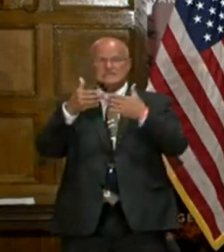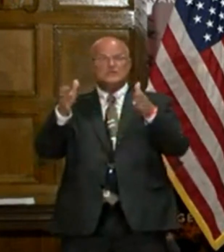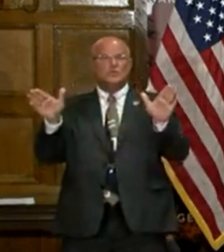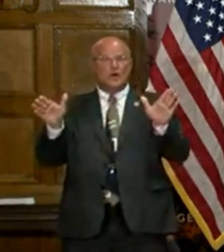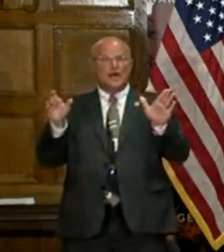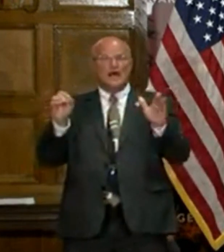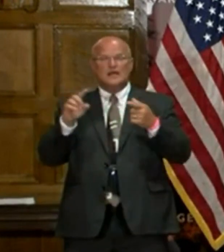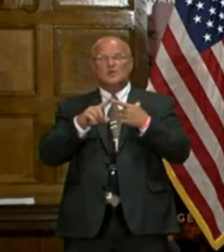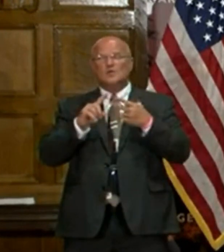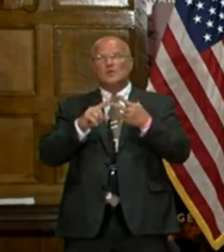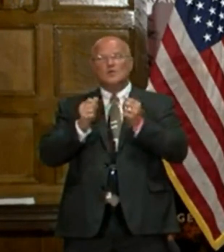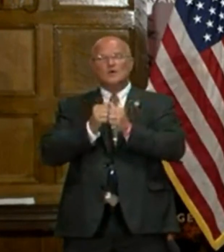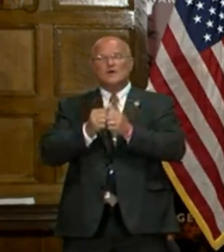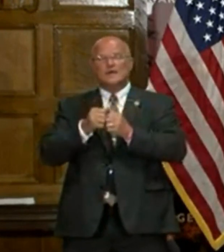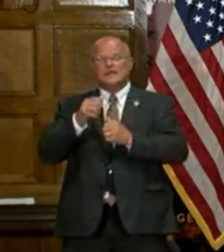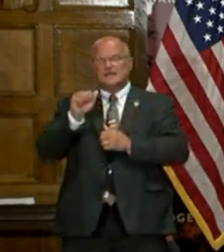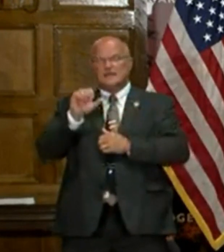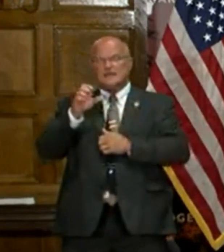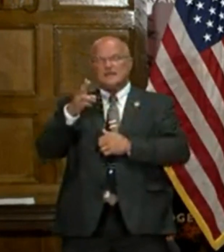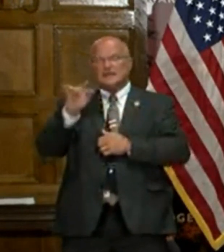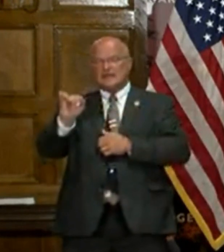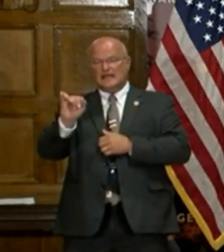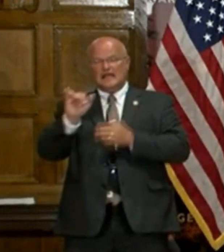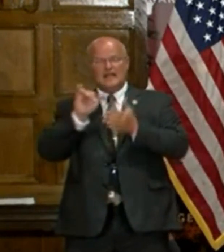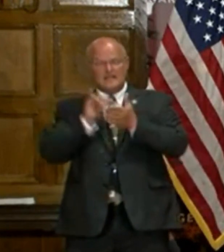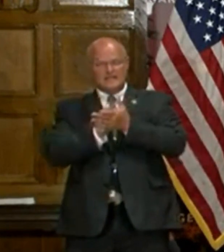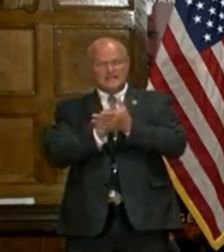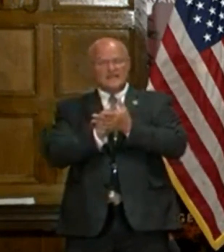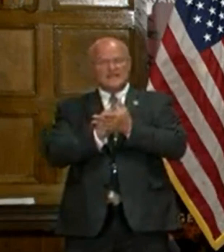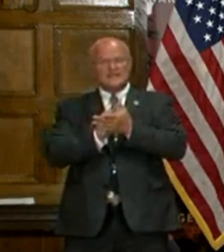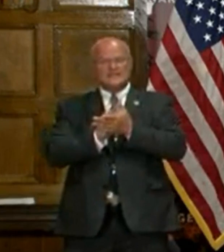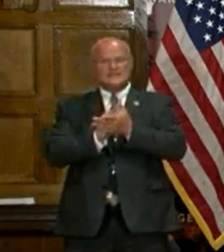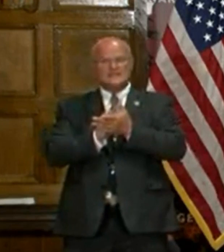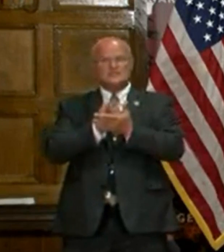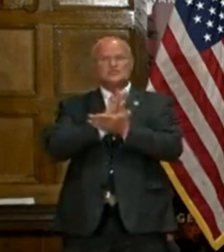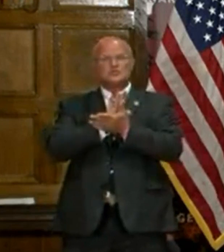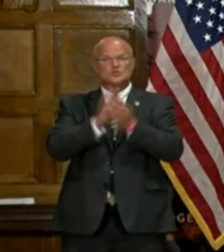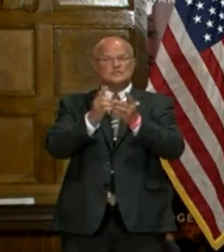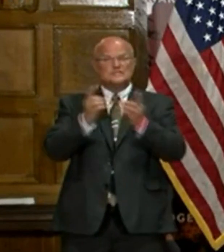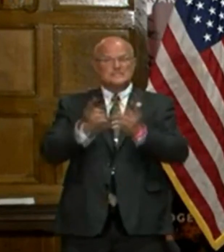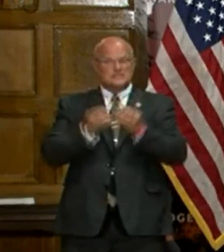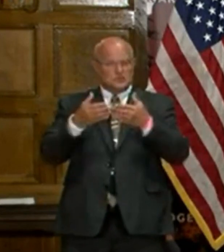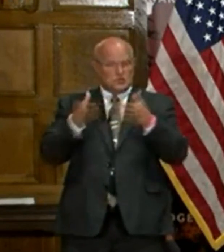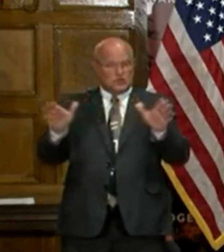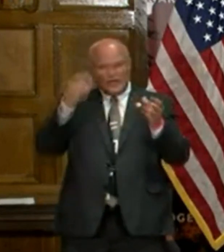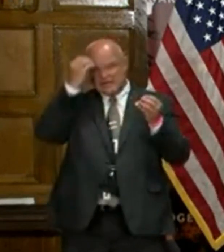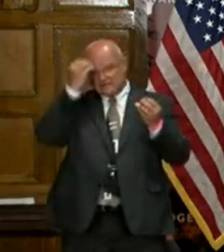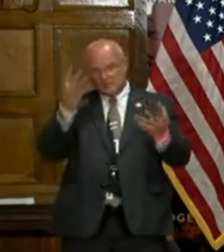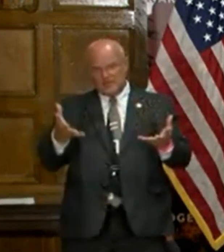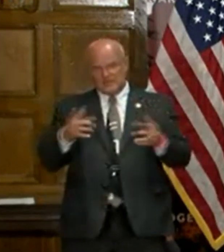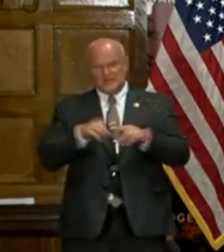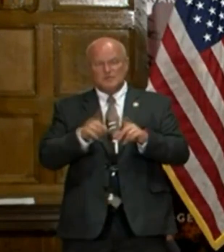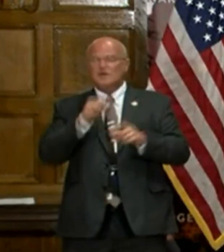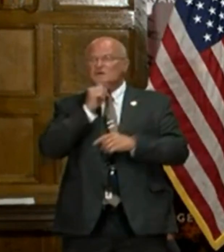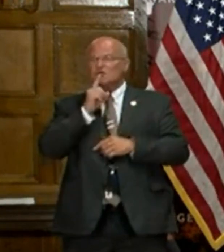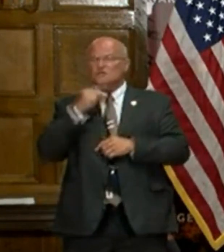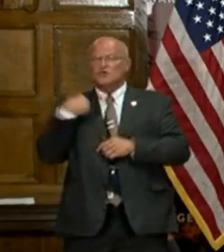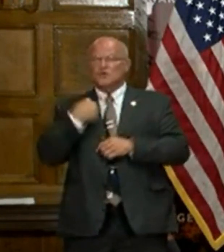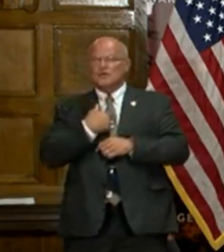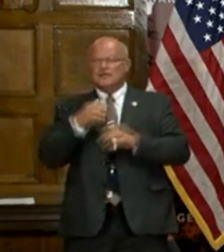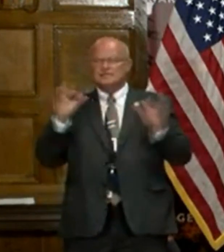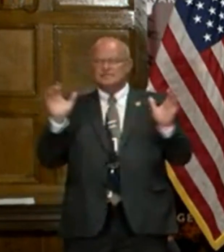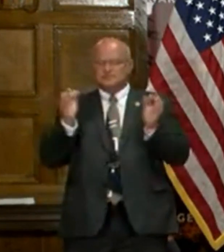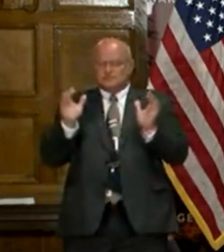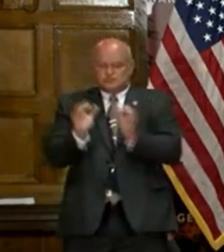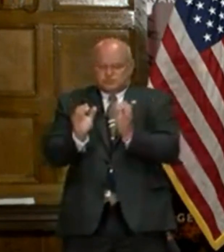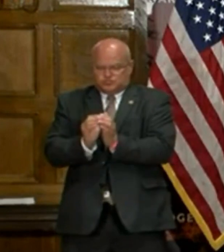or with the help of ACI, that is school district-wide information, but we're not sure that we can get down